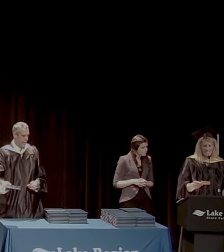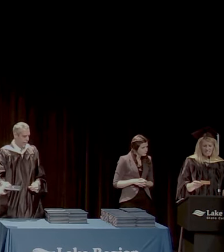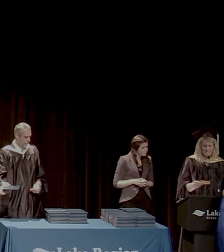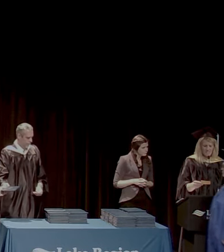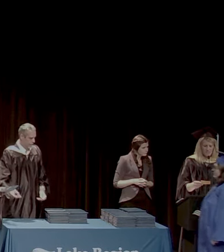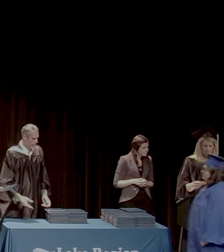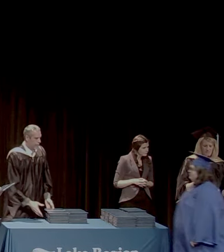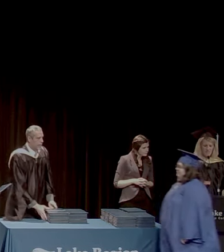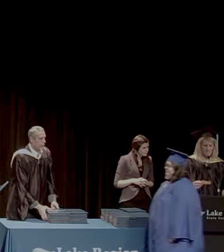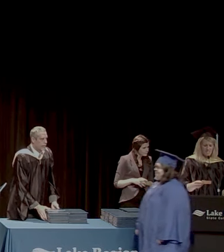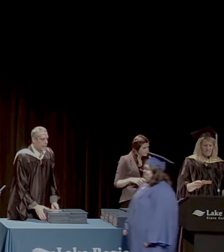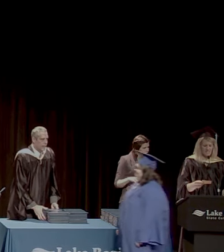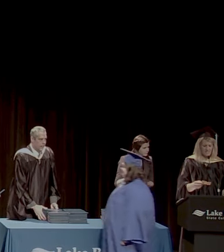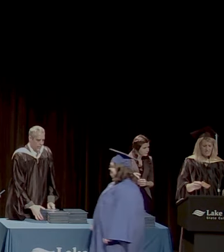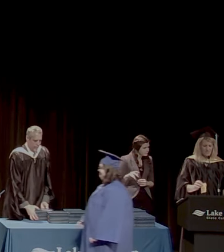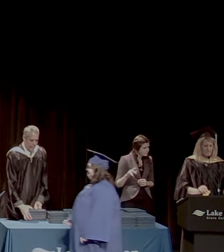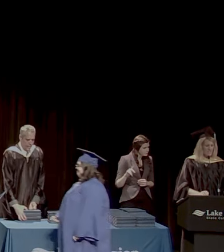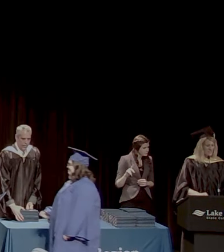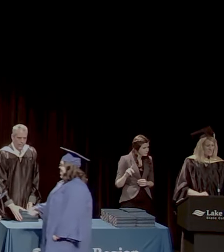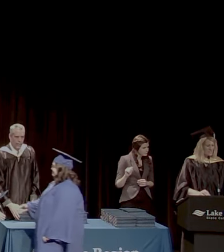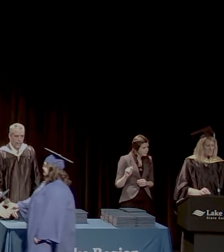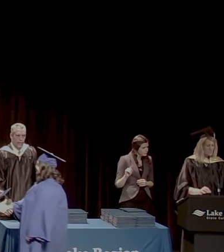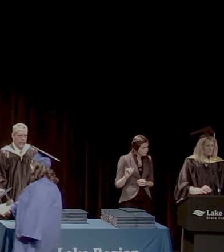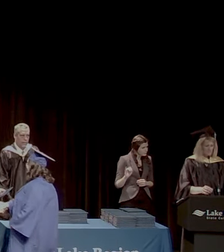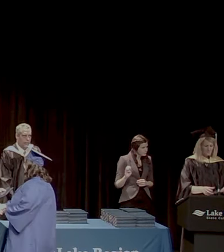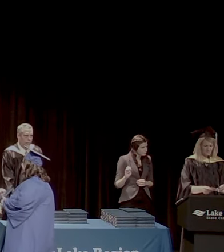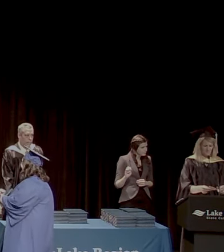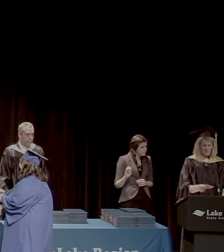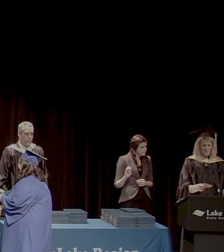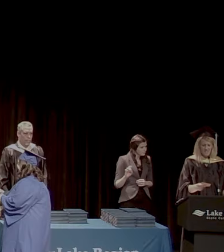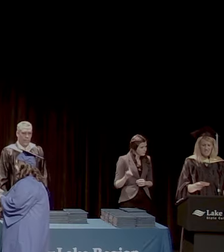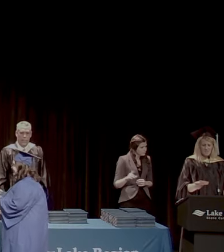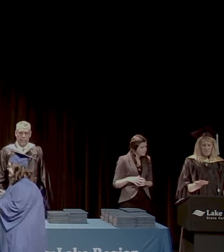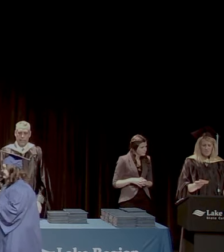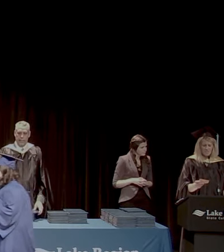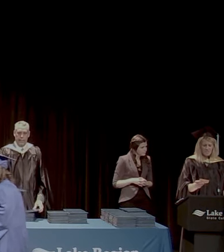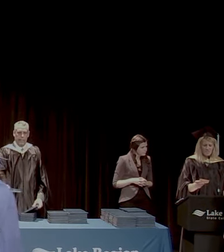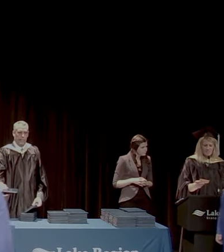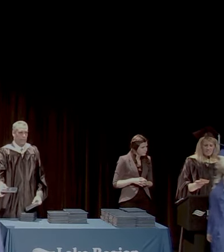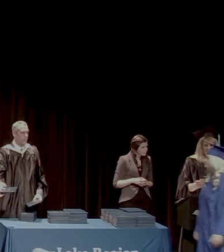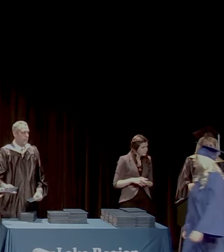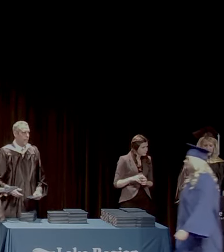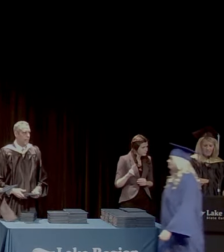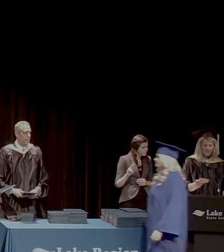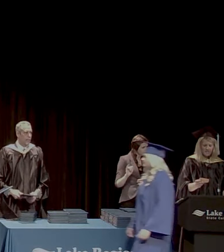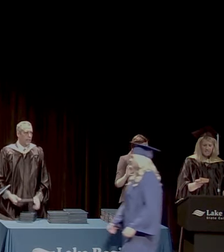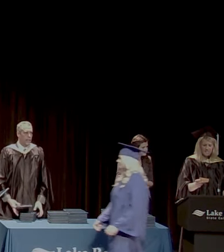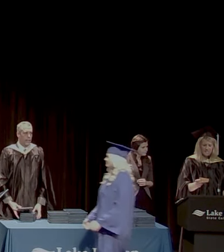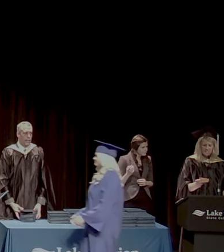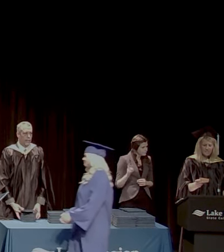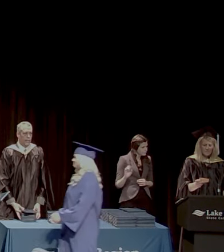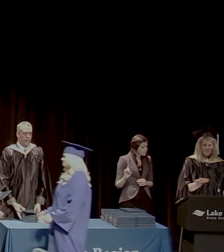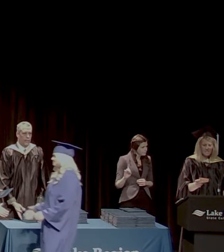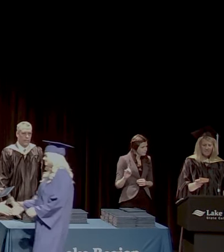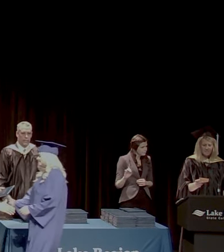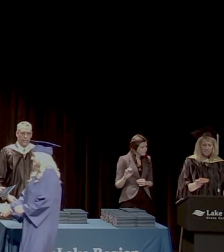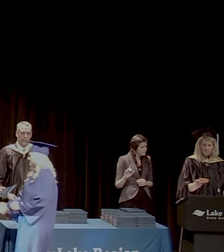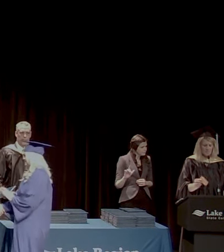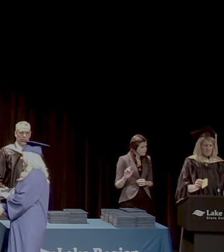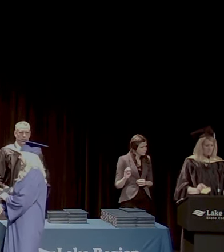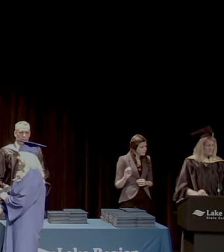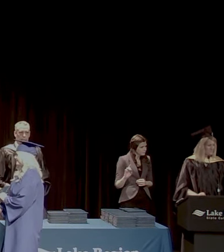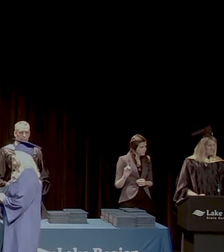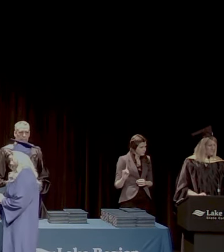Katie Danielson, Associate in Applied Science, Associate Degree Nurse. Rochelle Darling, Associate in Applied Science, Early